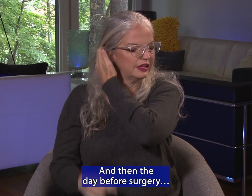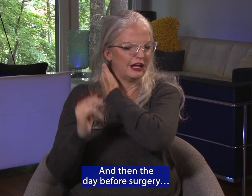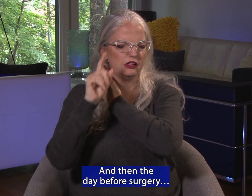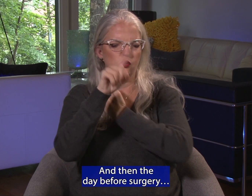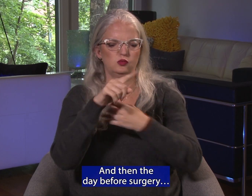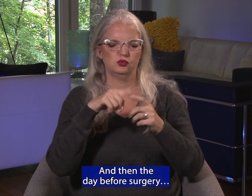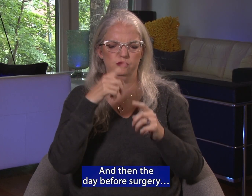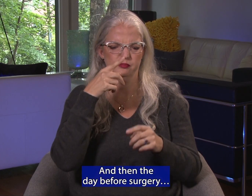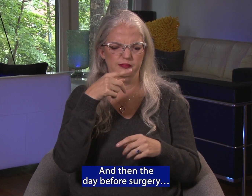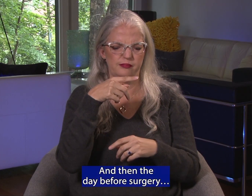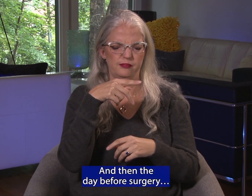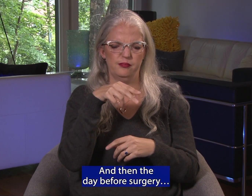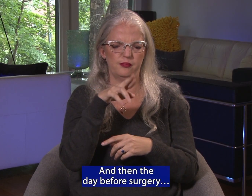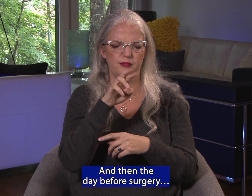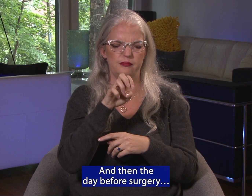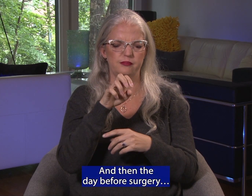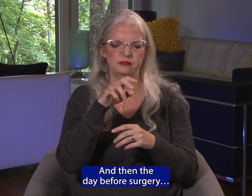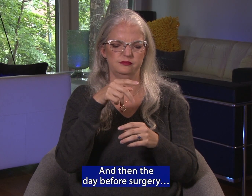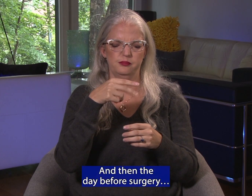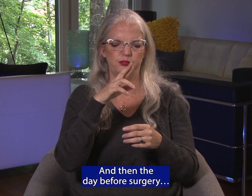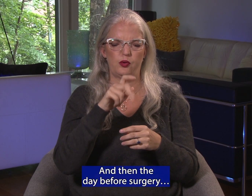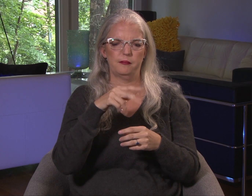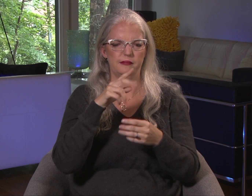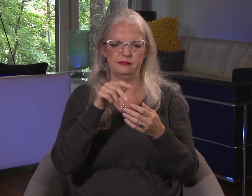day before surgery,